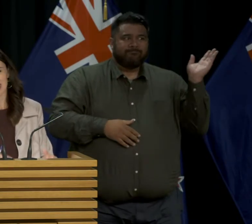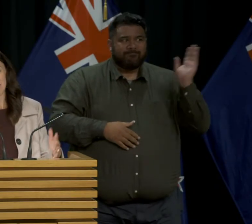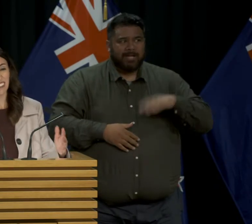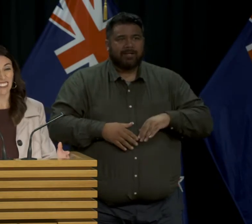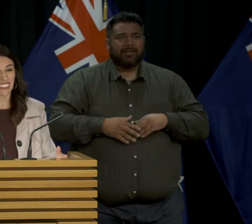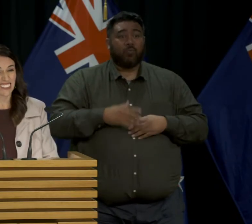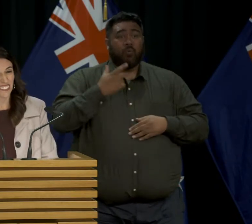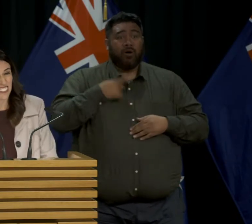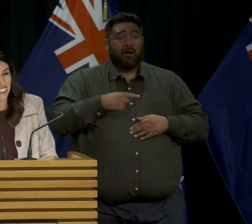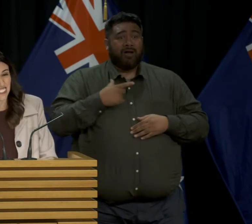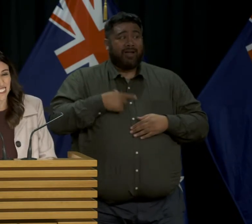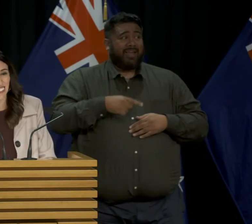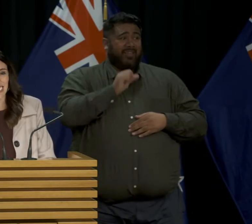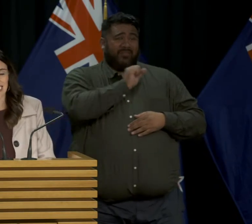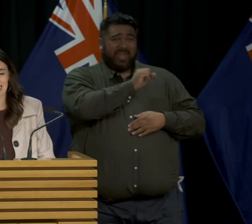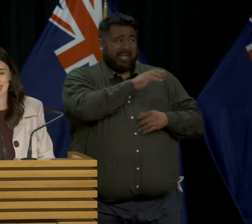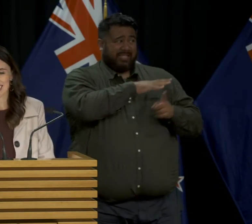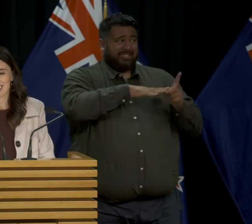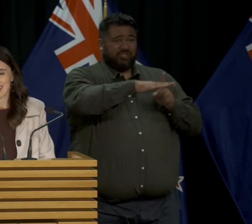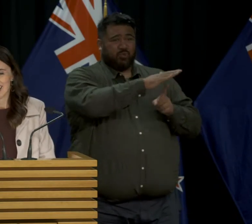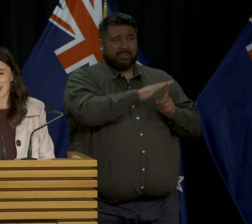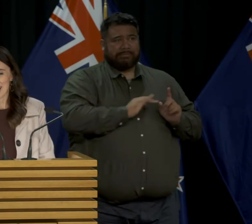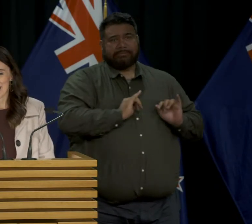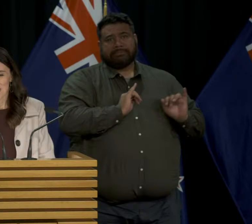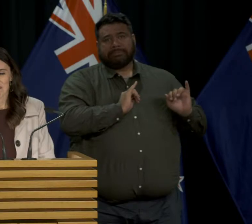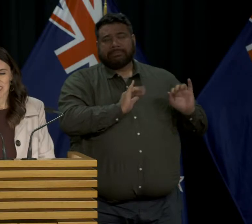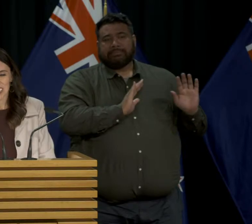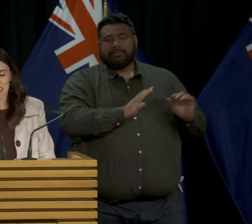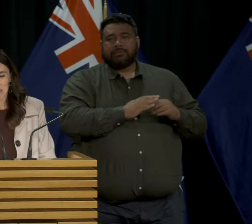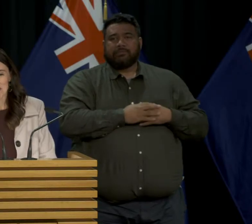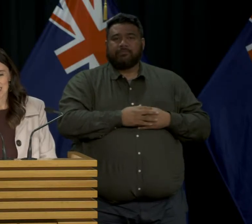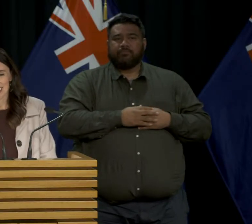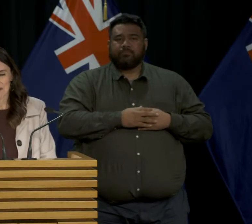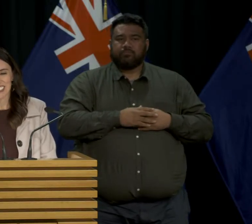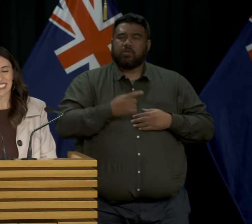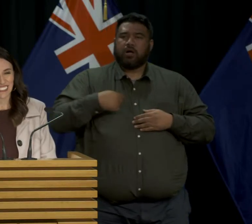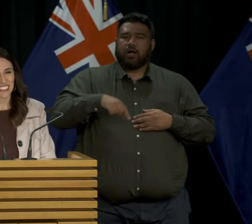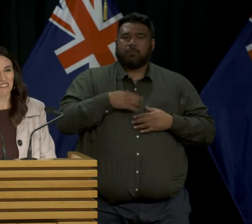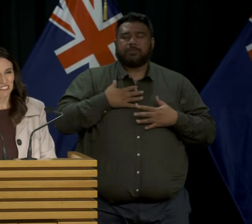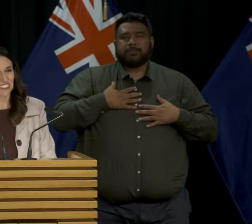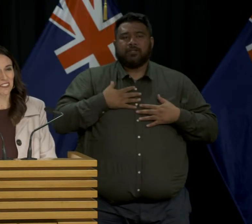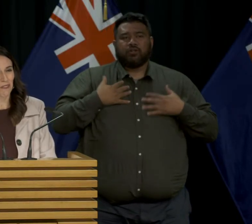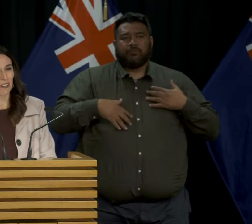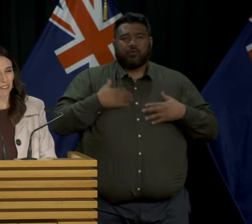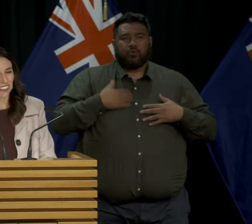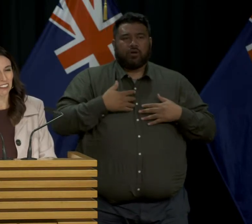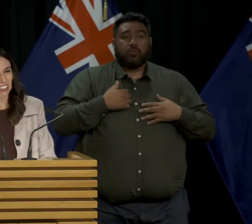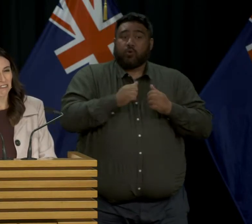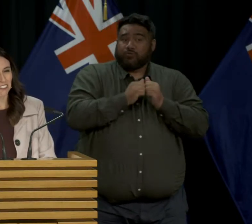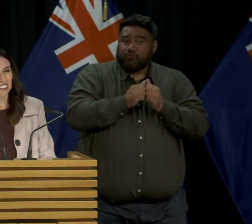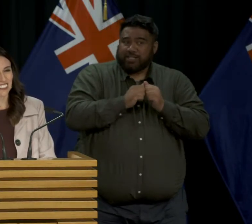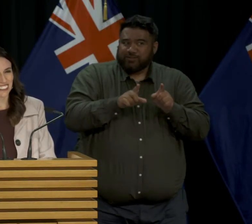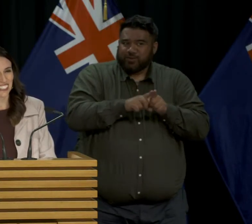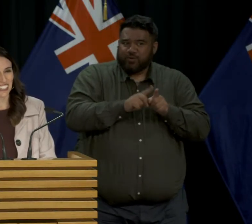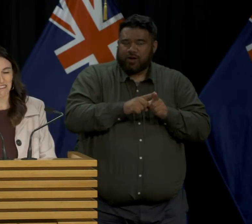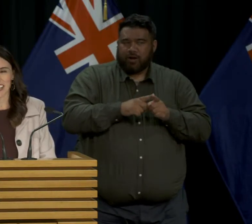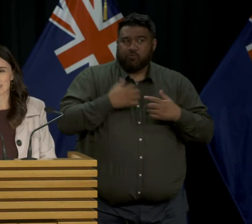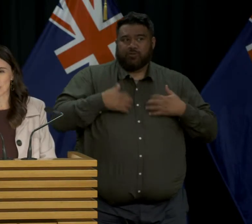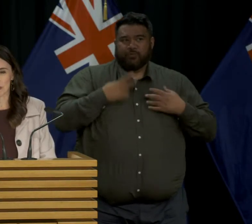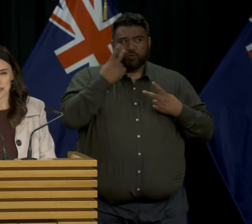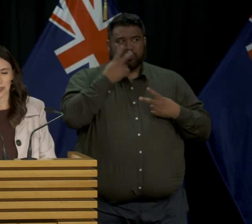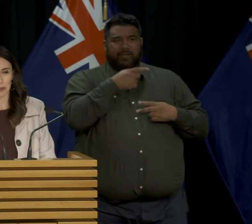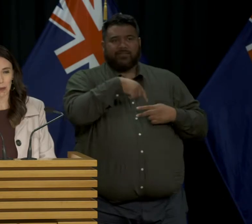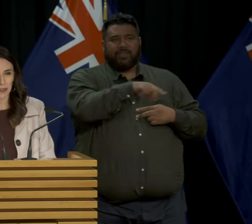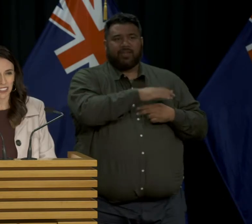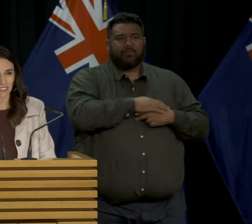cases because they've had really distressing situations. And I'm looking forward, and particularly there's a few friends of mine I'm really looking forward to seeing. In fact,